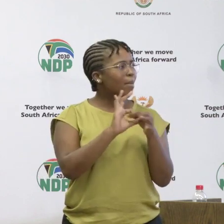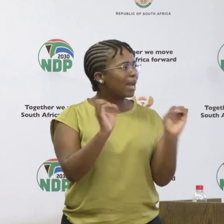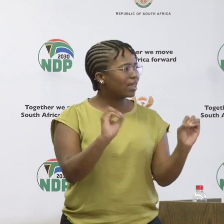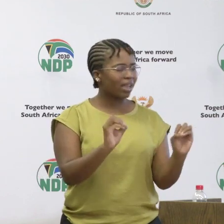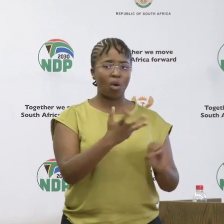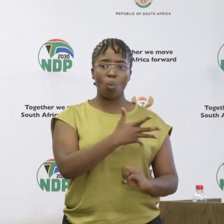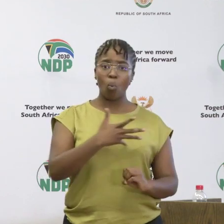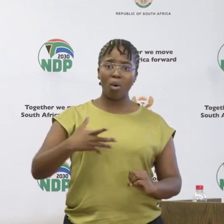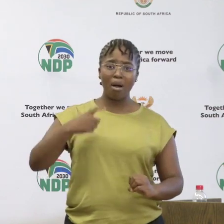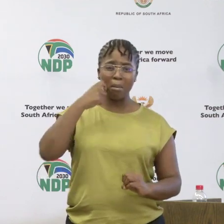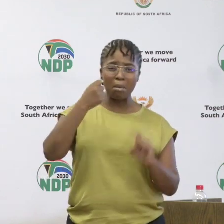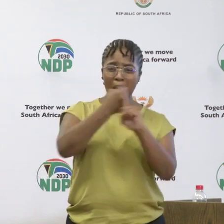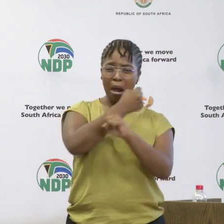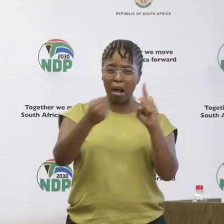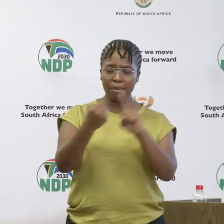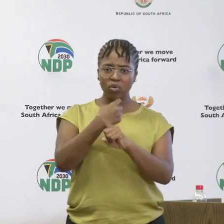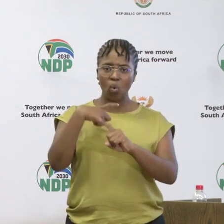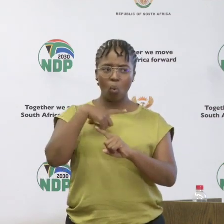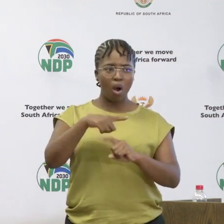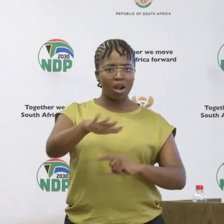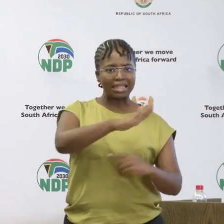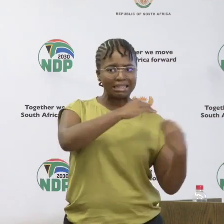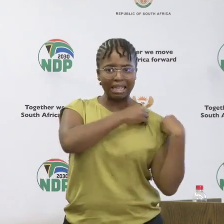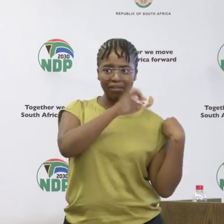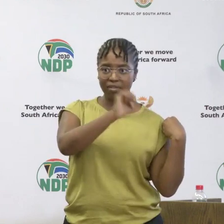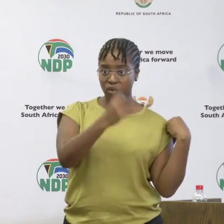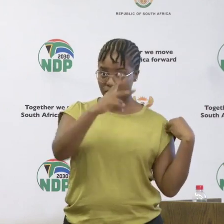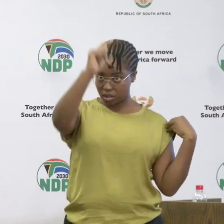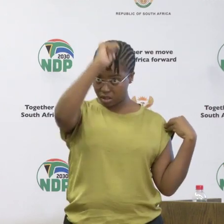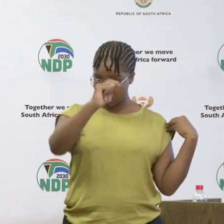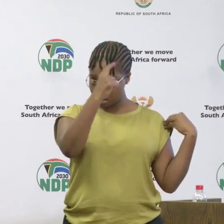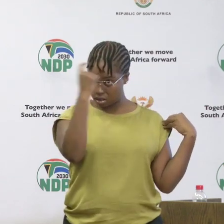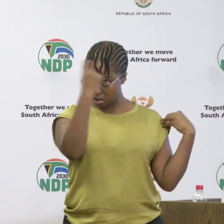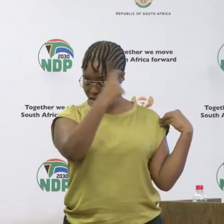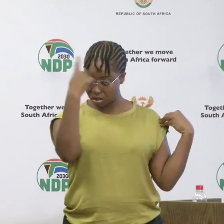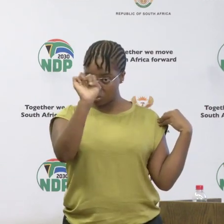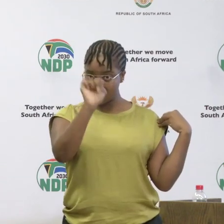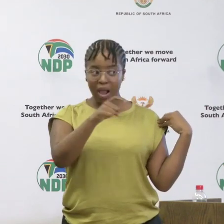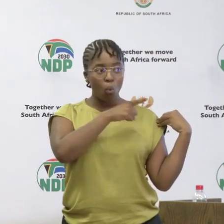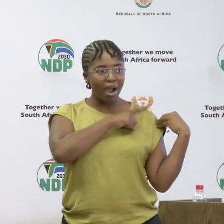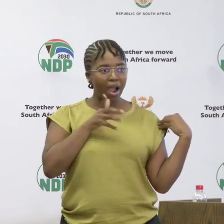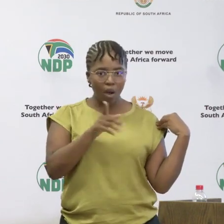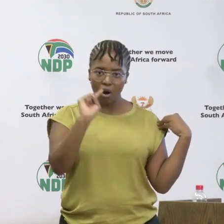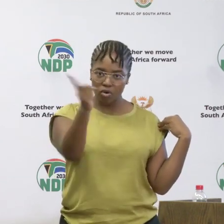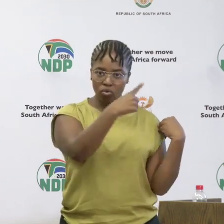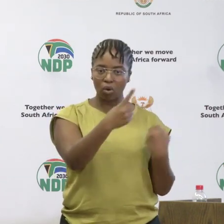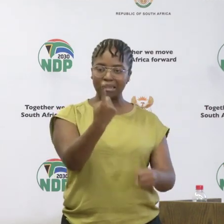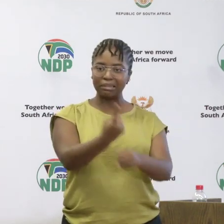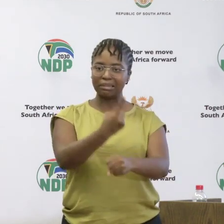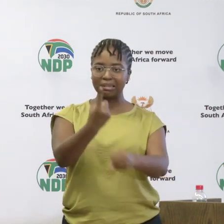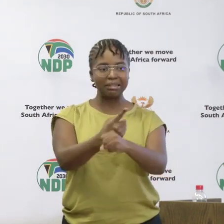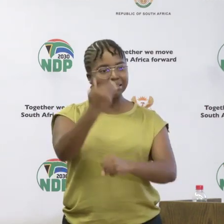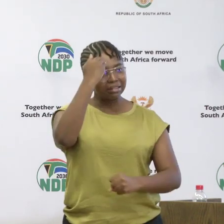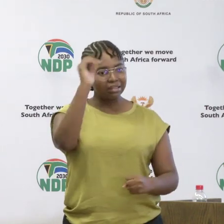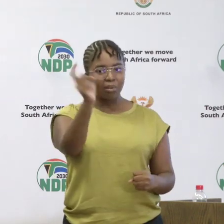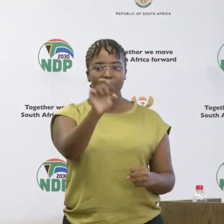violence, including gender-based violence. Hence, you see me today with my cap. I want us to always appreciate the fact